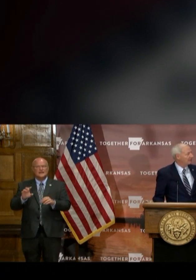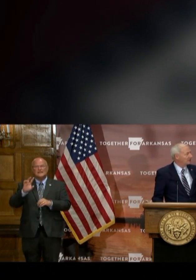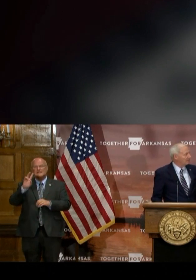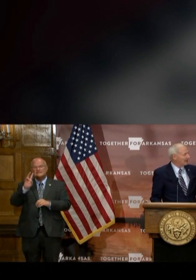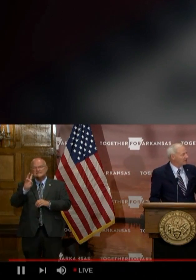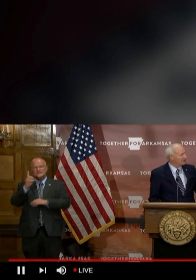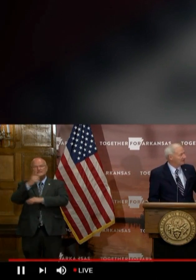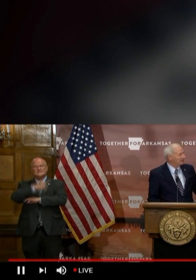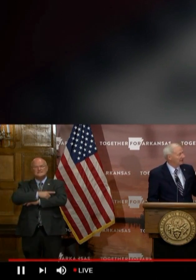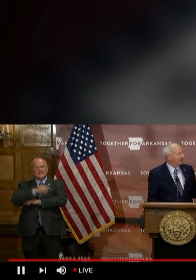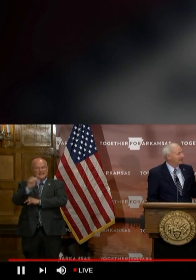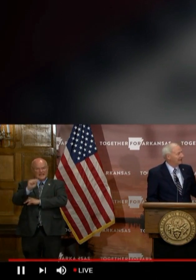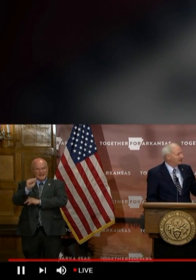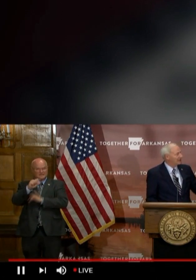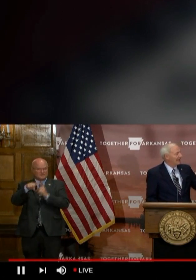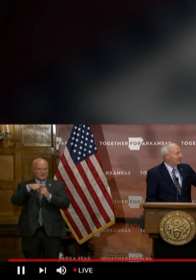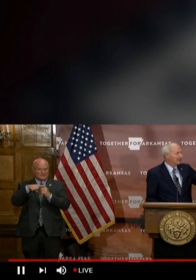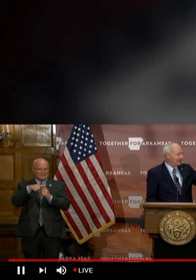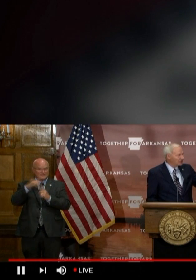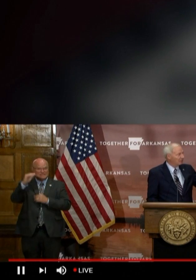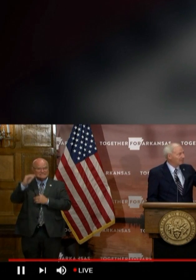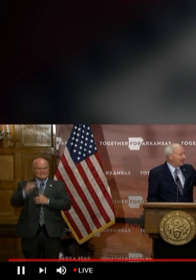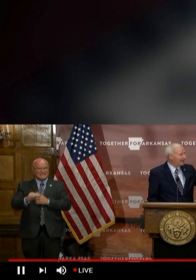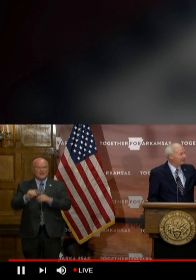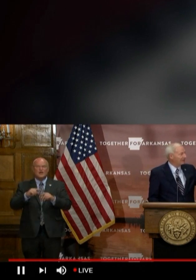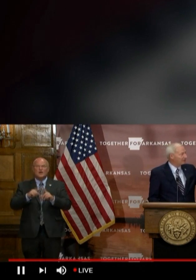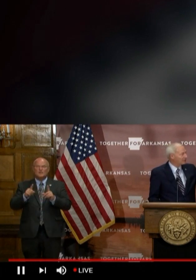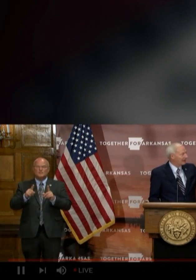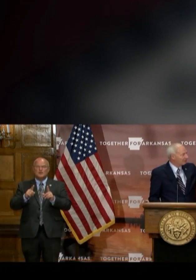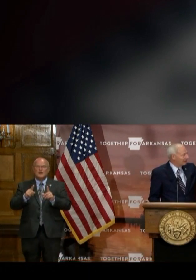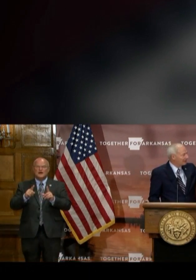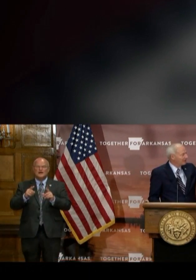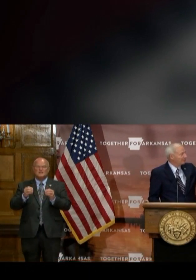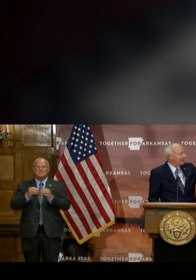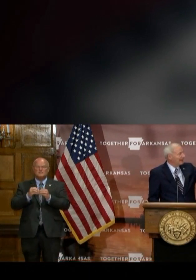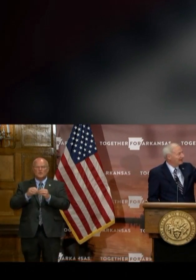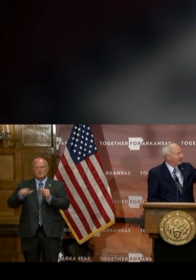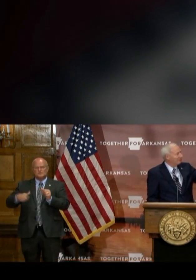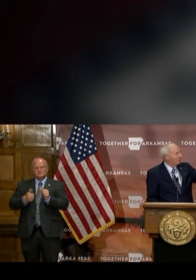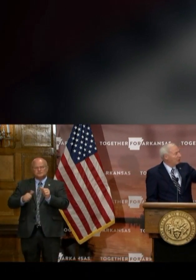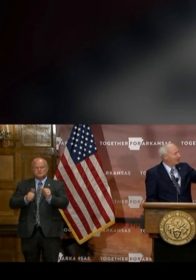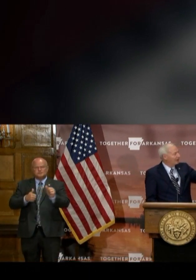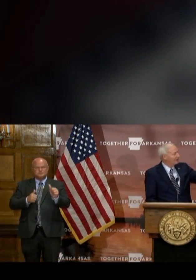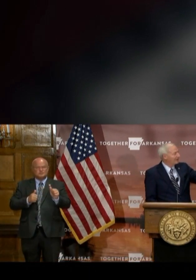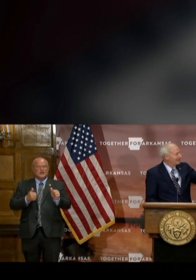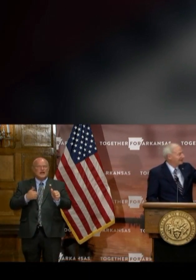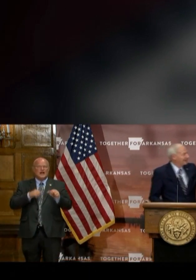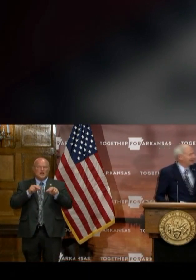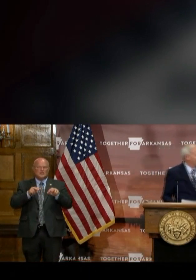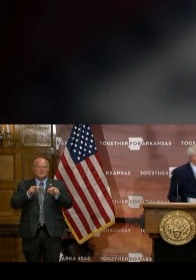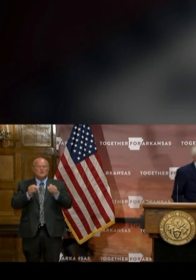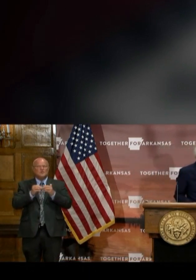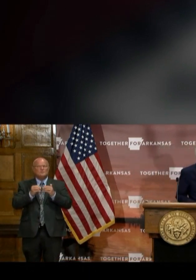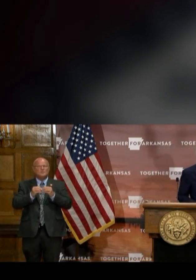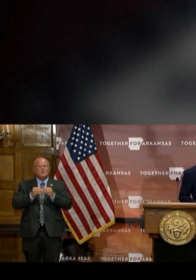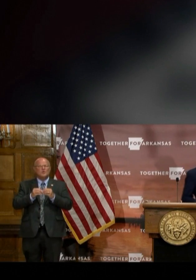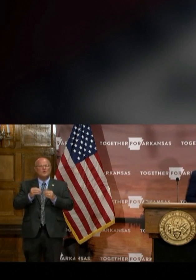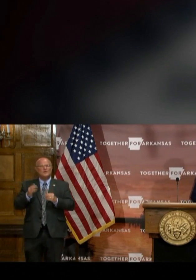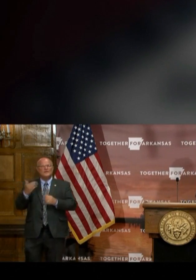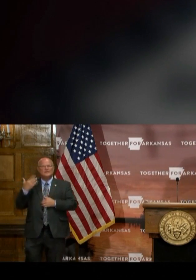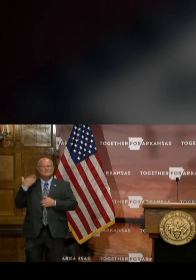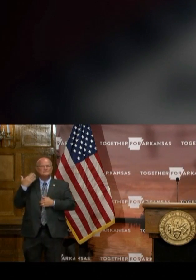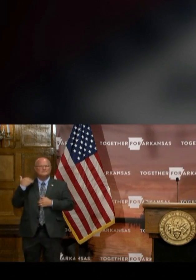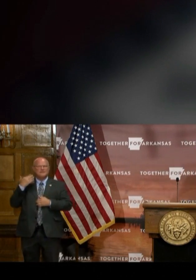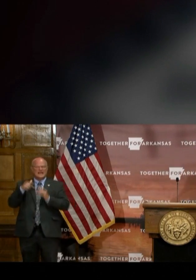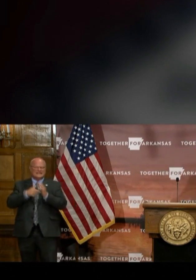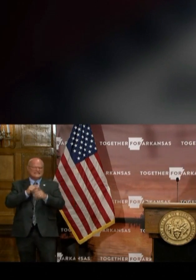rolling average of positivity is down, but that's going to be backfilled. So I really look back more on the back